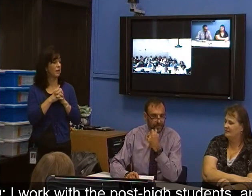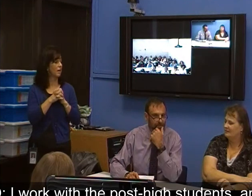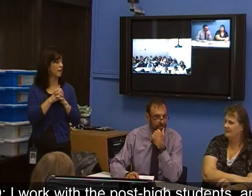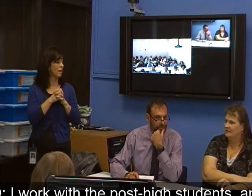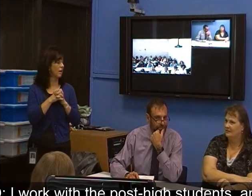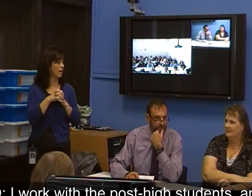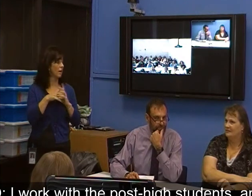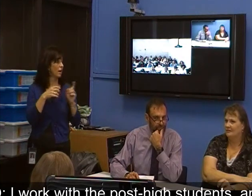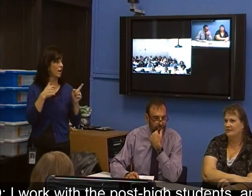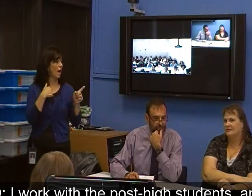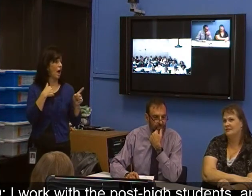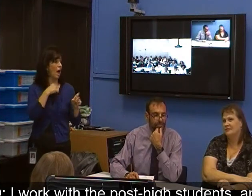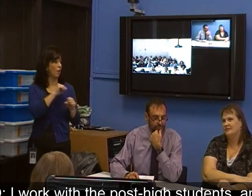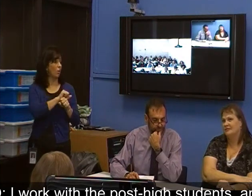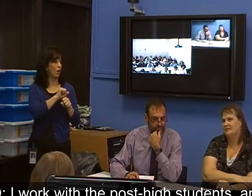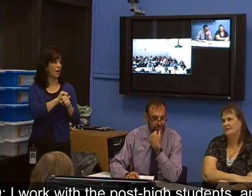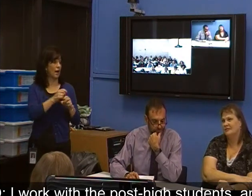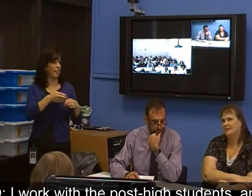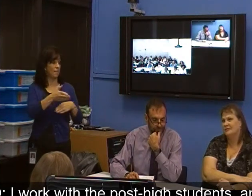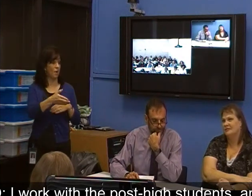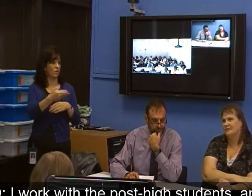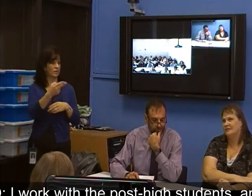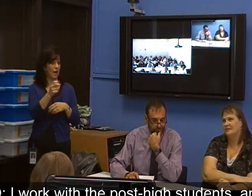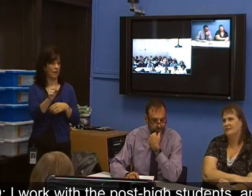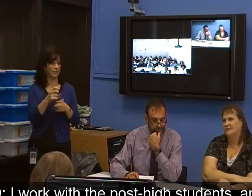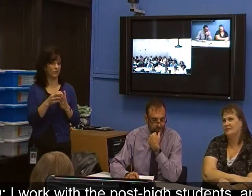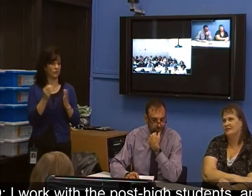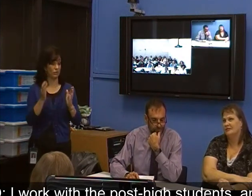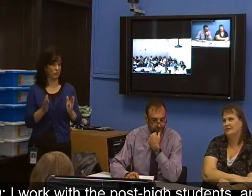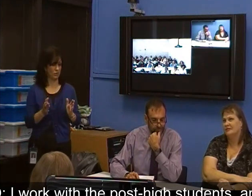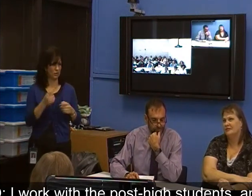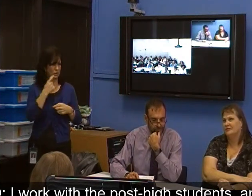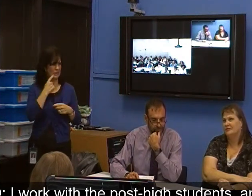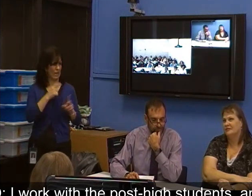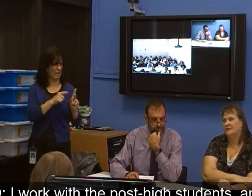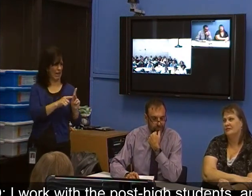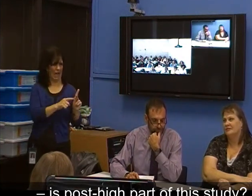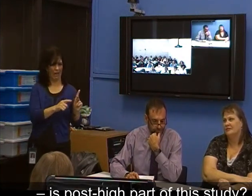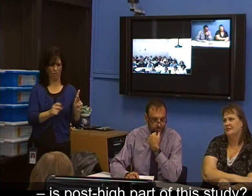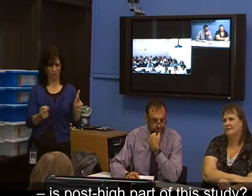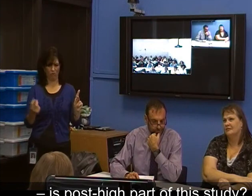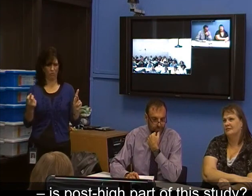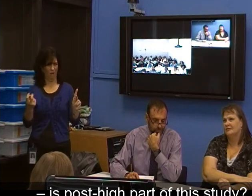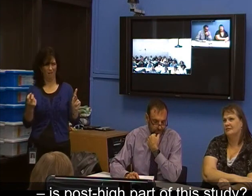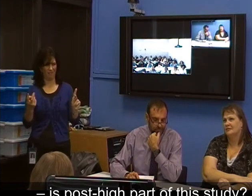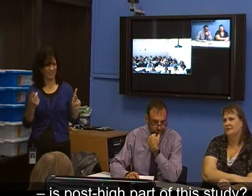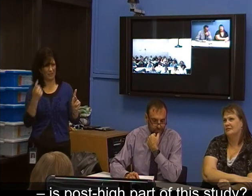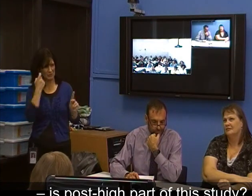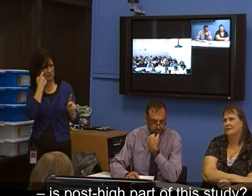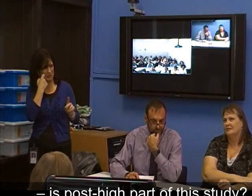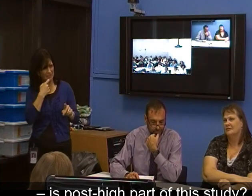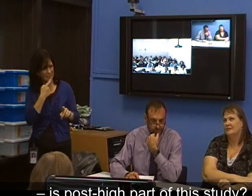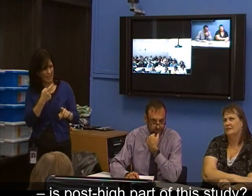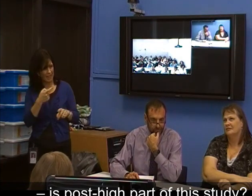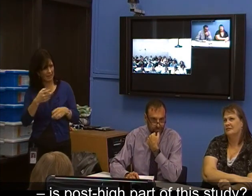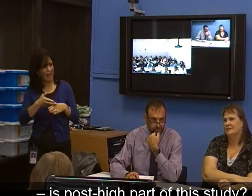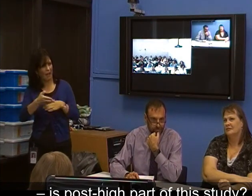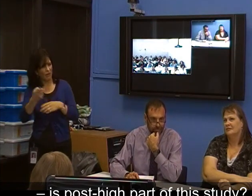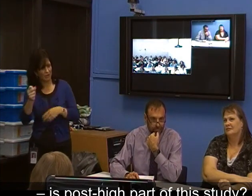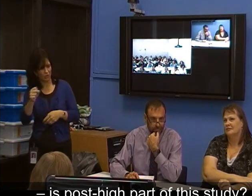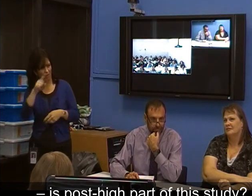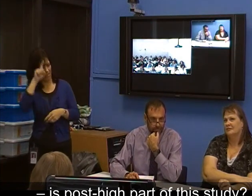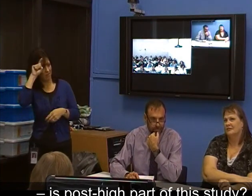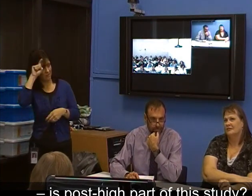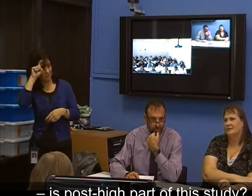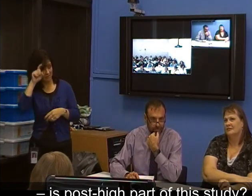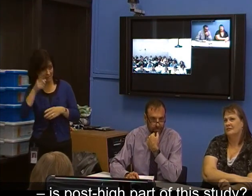I work with the post-high students, and you said earlier that this was a K through 12 study, and then you just talked about post-high, so really quickly,